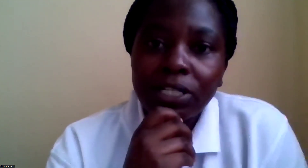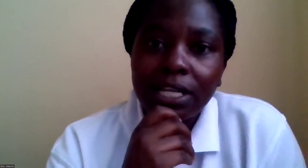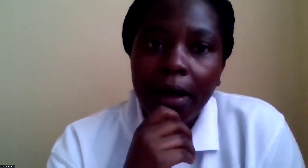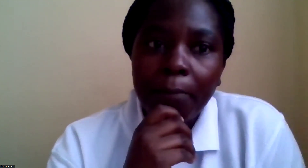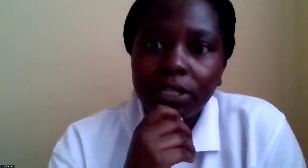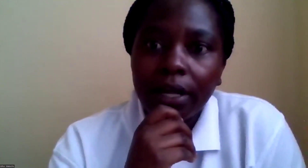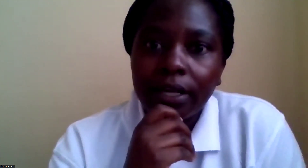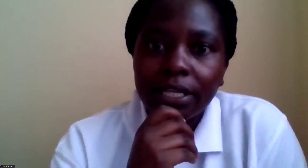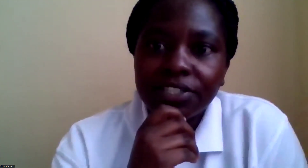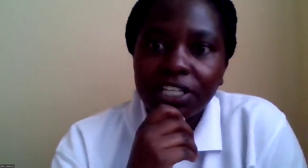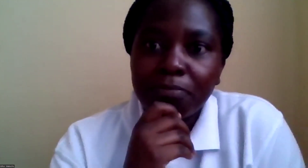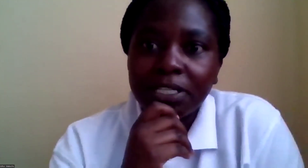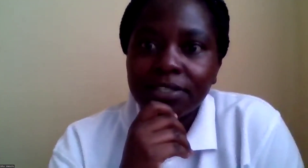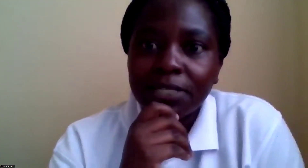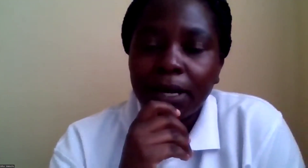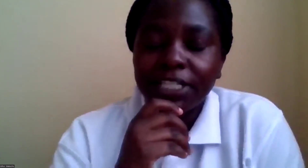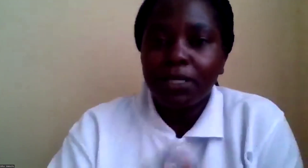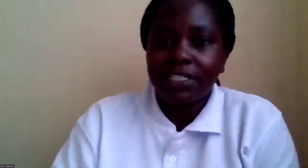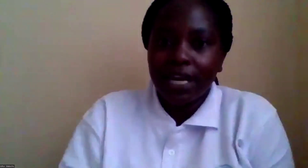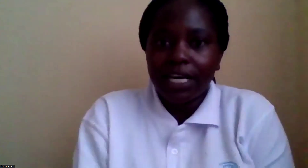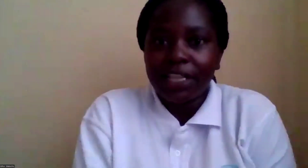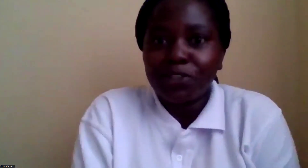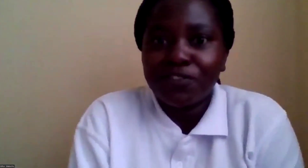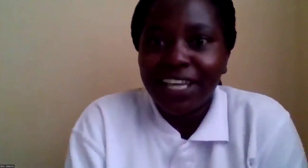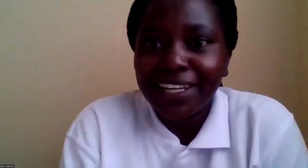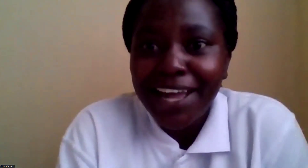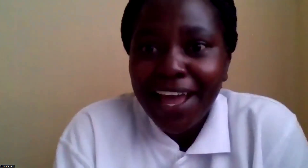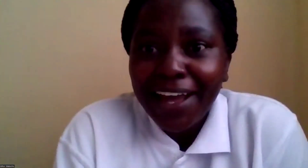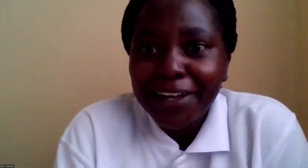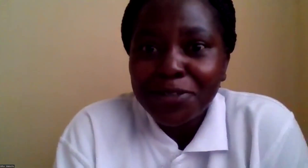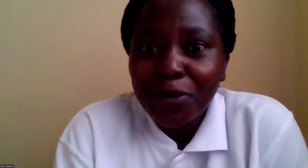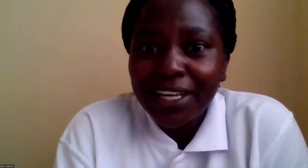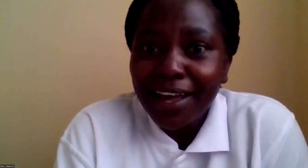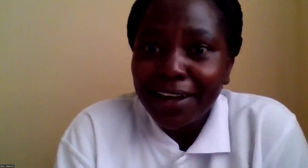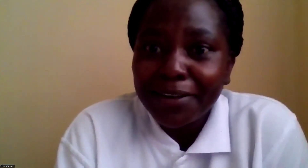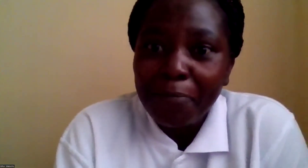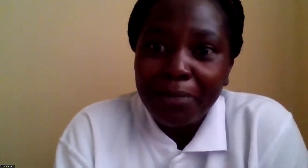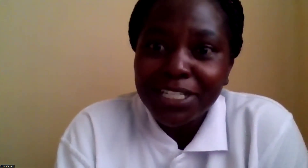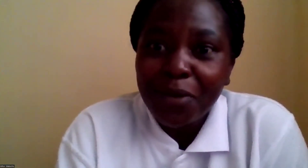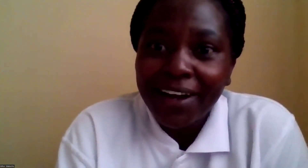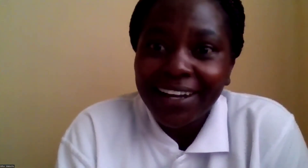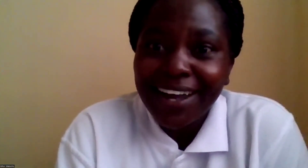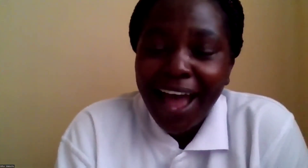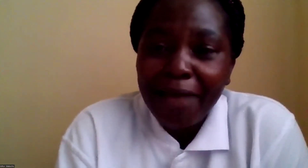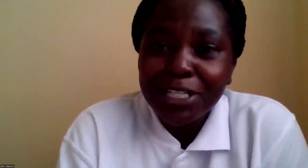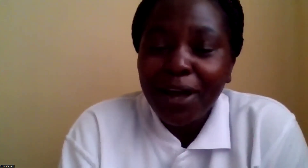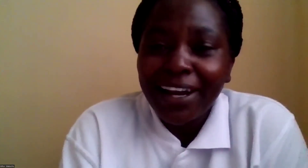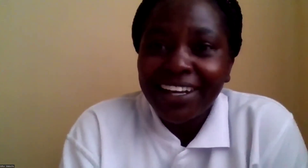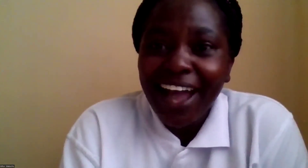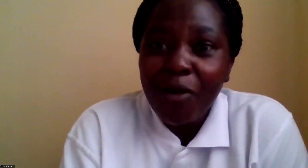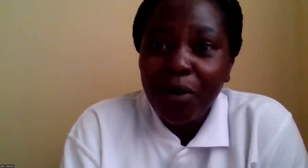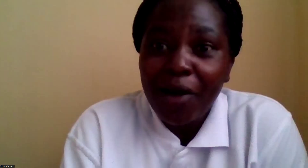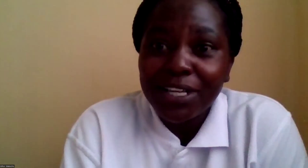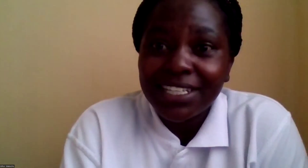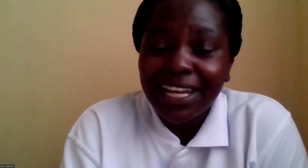So about the stress management, Daktari, that you've said. Yes. I'm just worried. I'm just